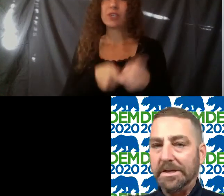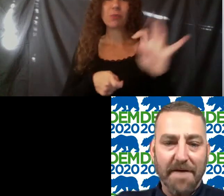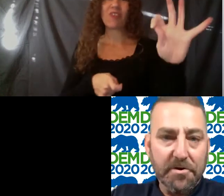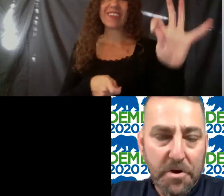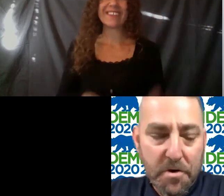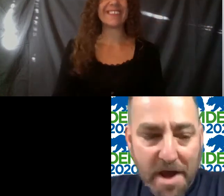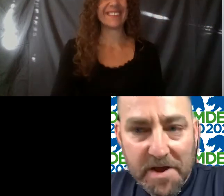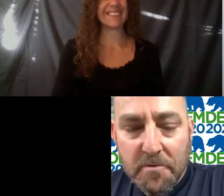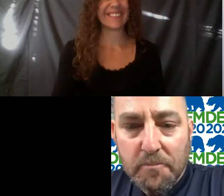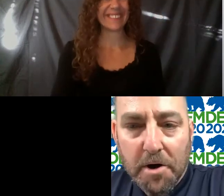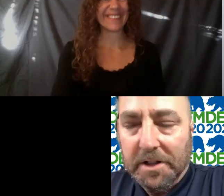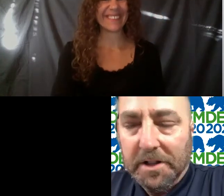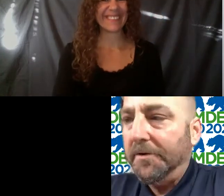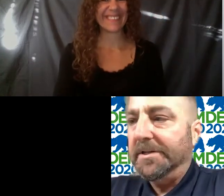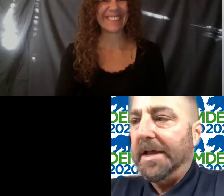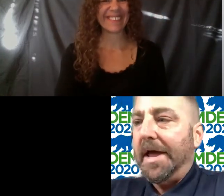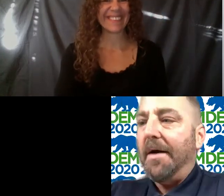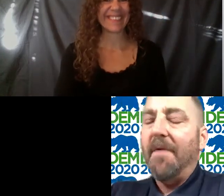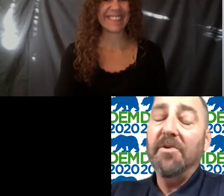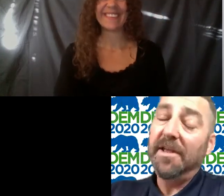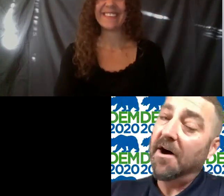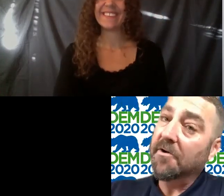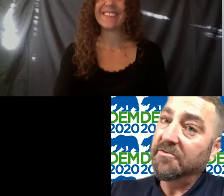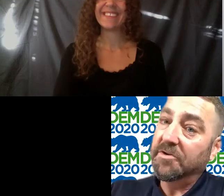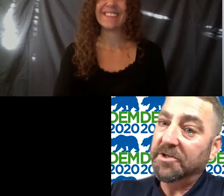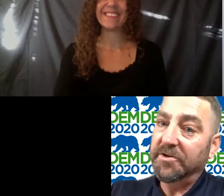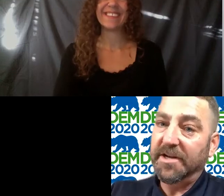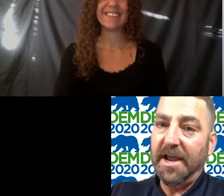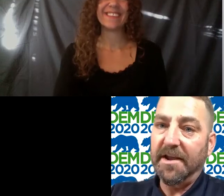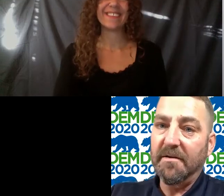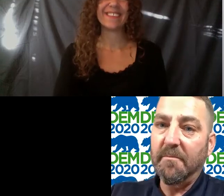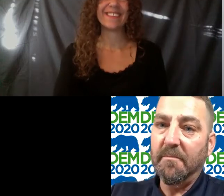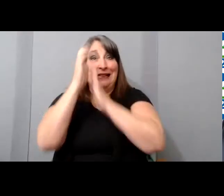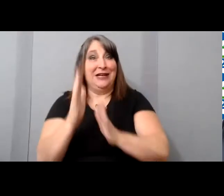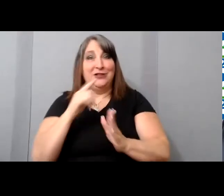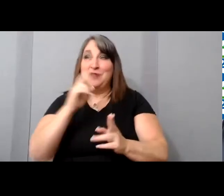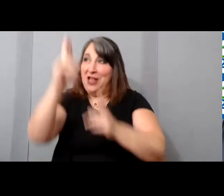So good afternoon, fellow party leaders. I'm really honored to address you today and